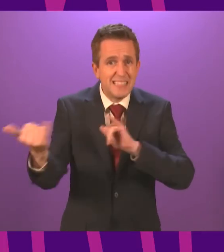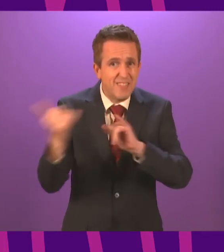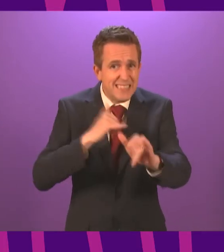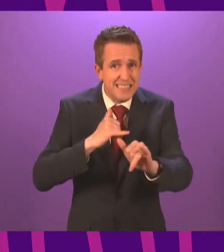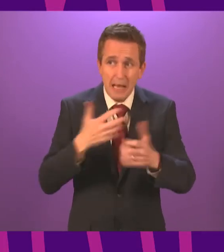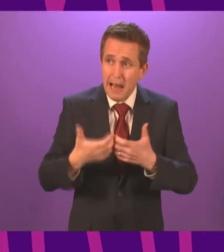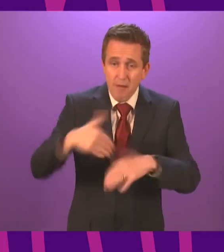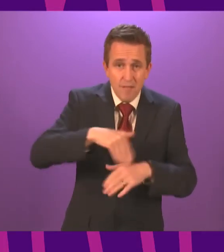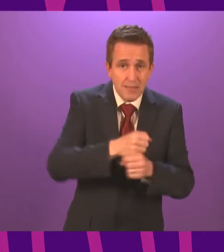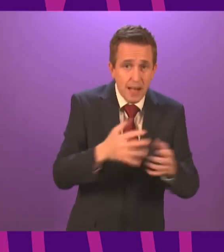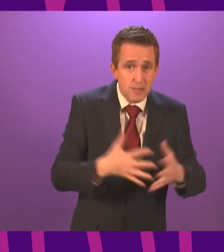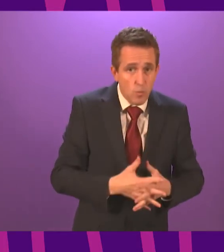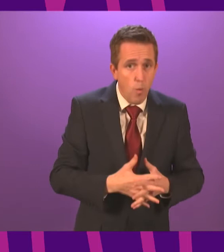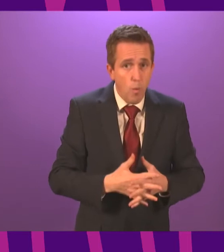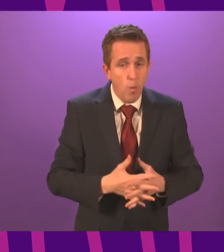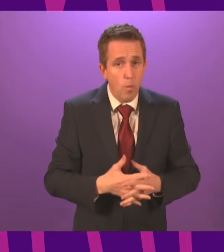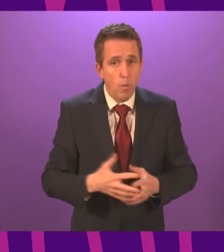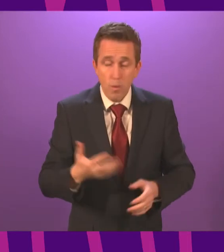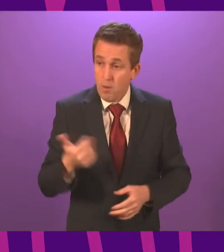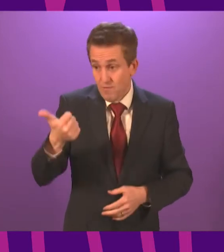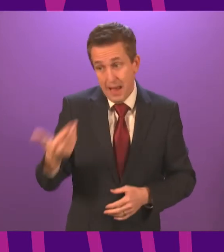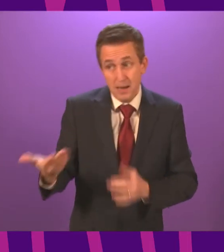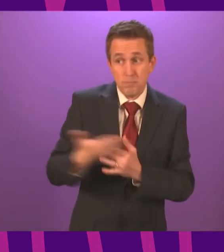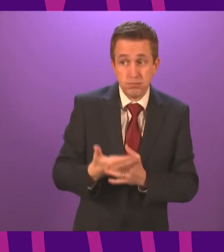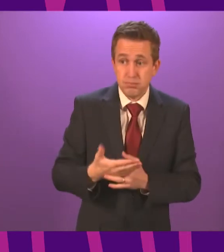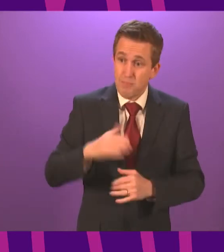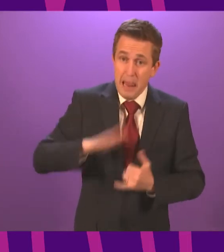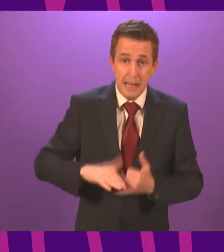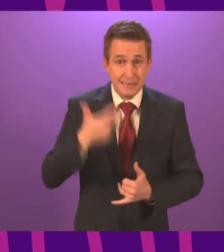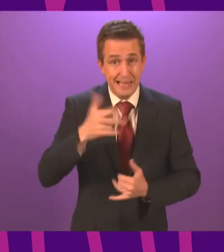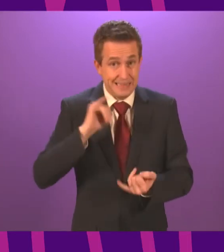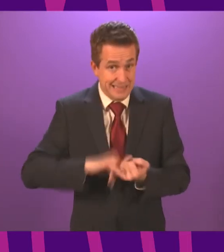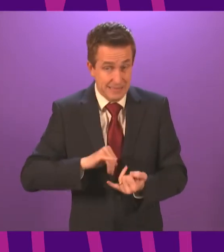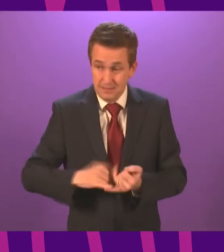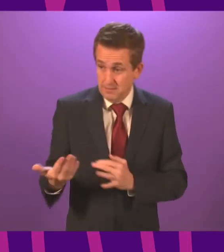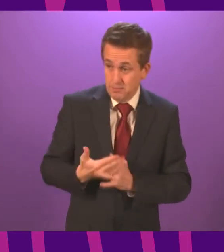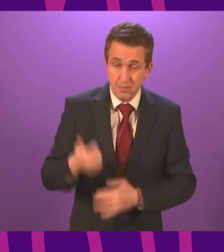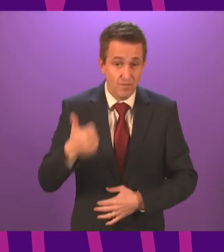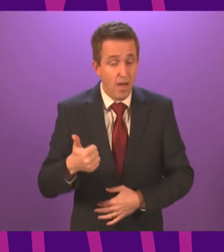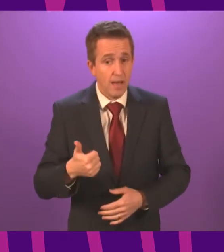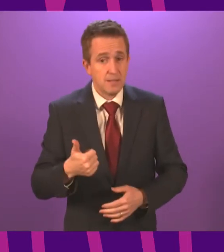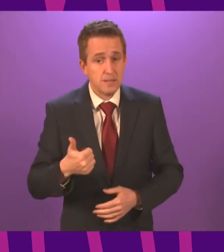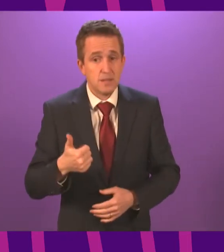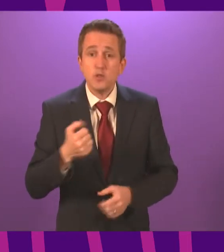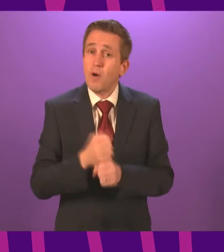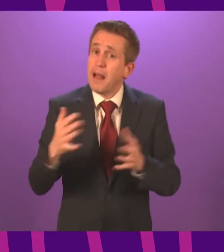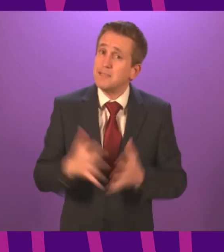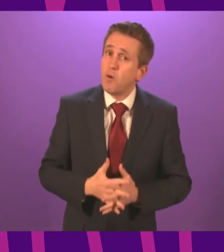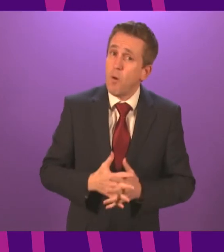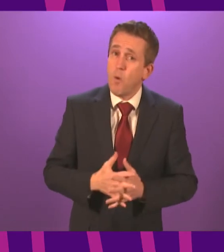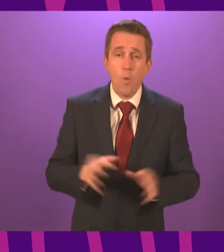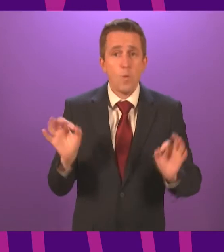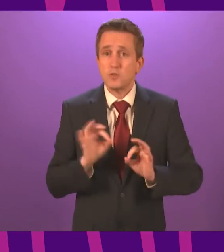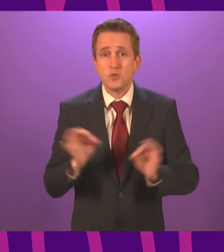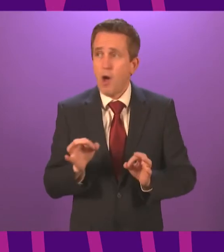for Glasgow. And I would be happy to take an intervention in my last 8 seconds, because that's what I'm hearing. And that means Glasgow will not recover from